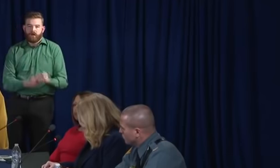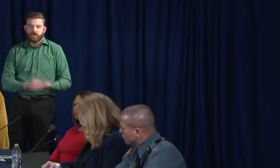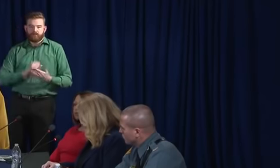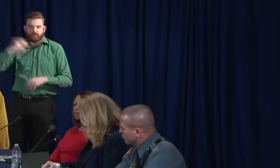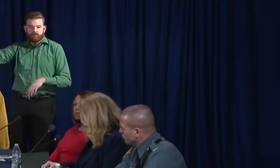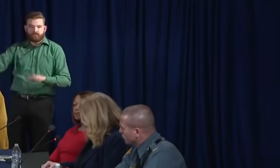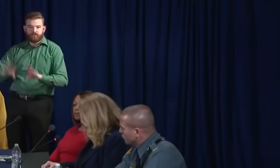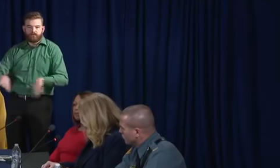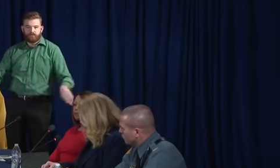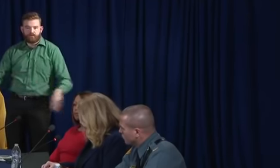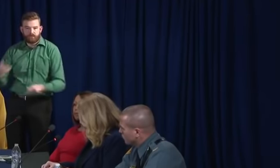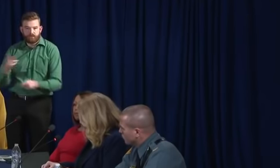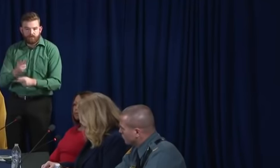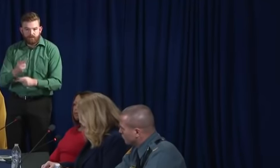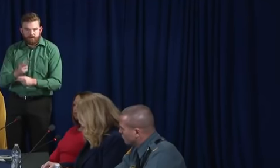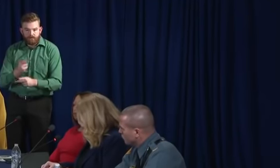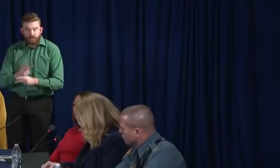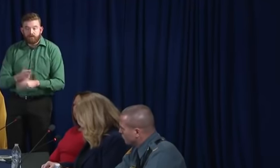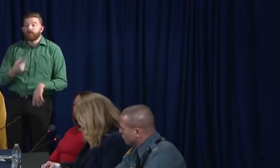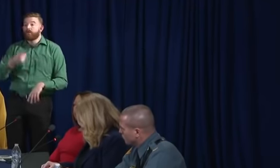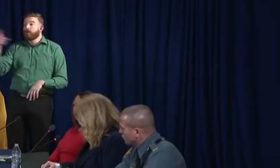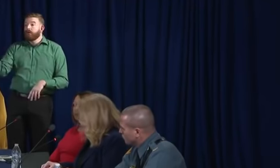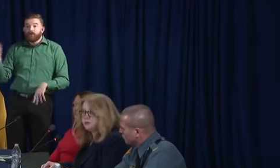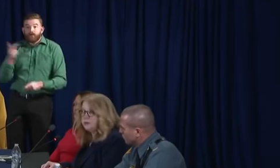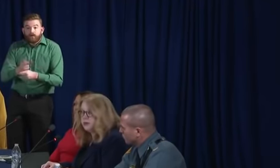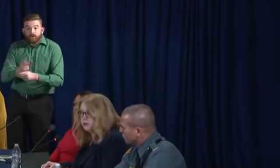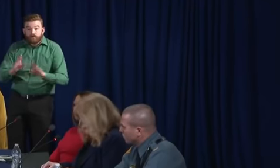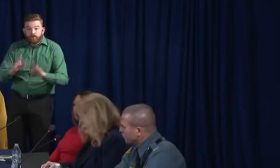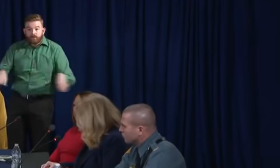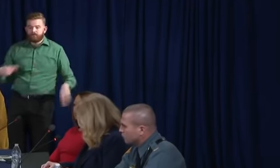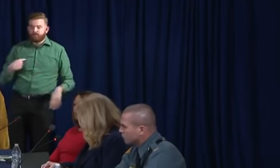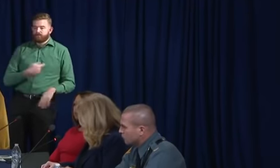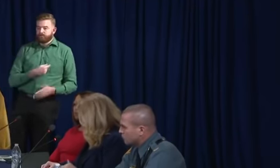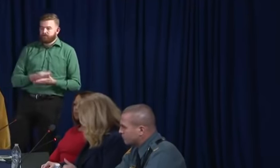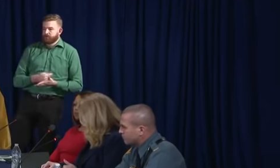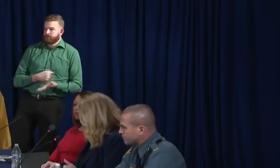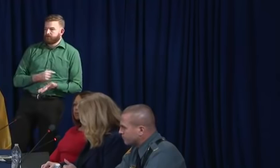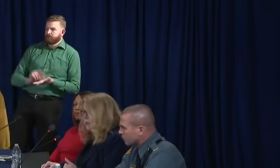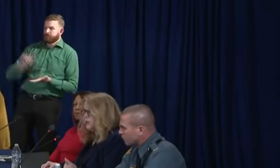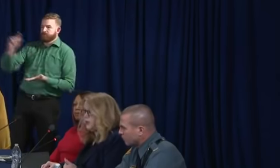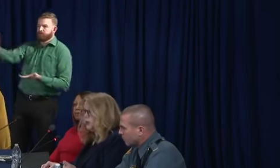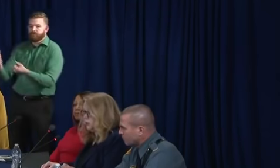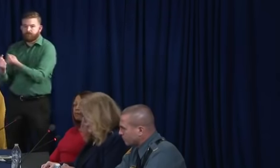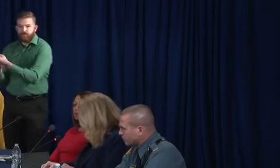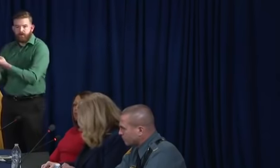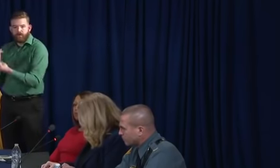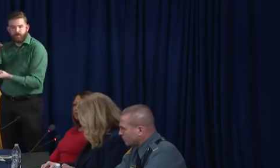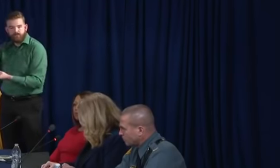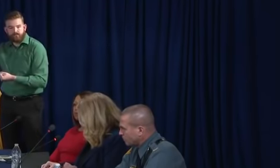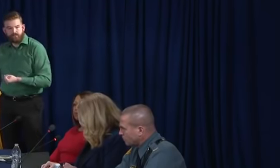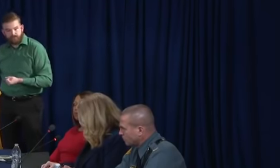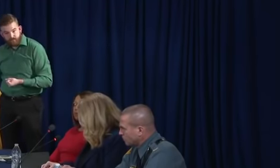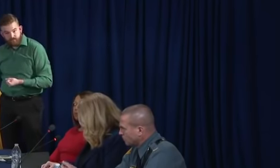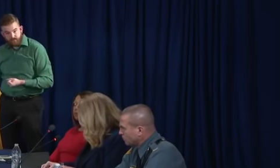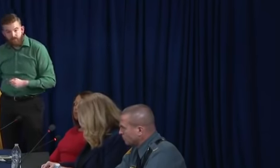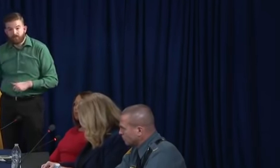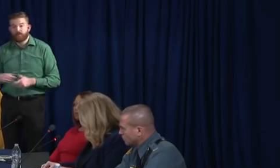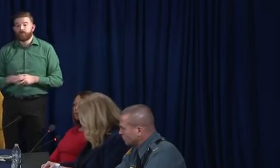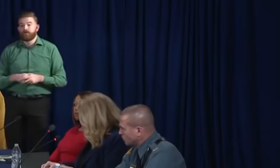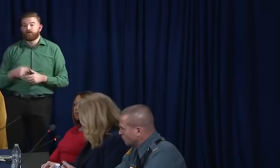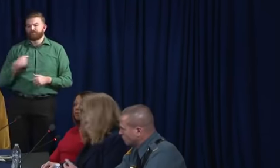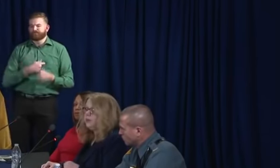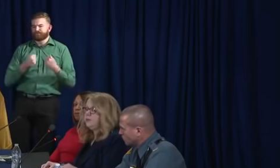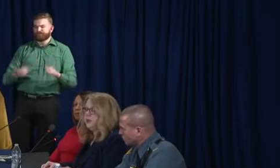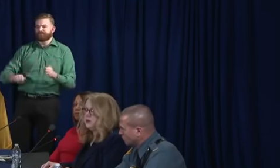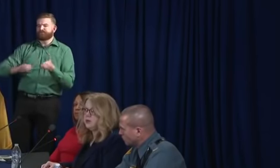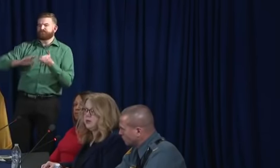help families in need of child care and those centers that are able to remain open by, one, waiving co-pays in our state child care subsidy